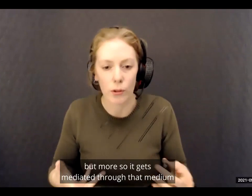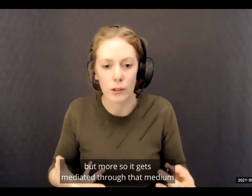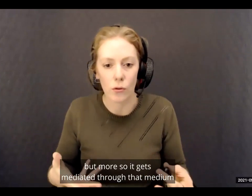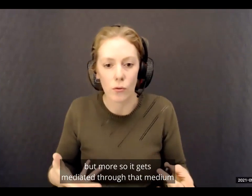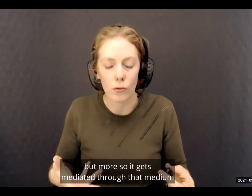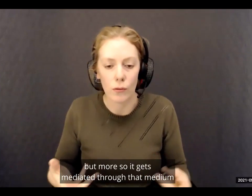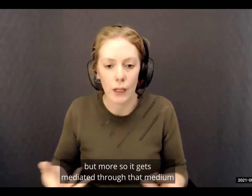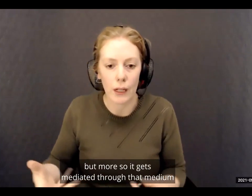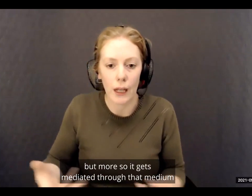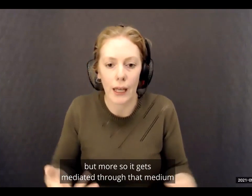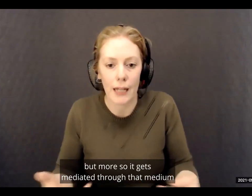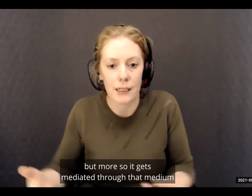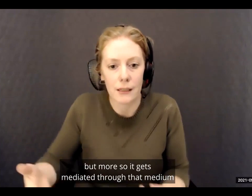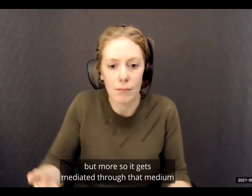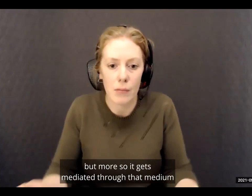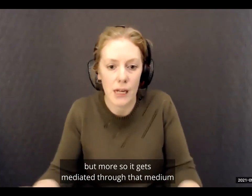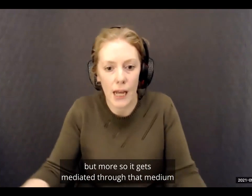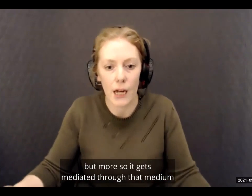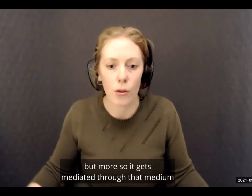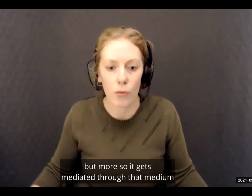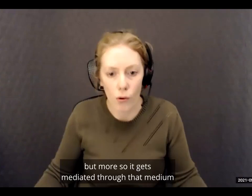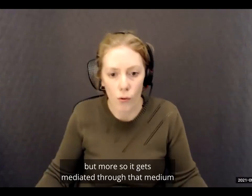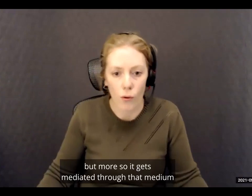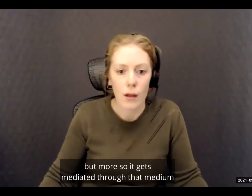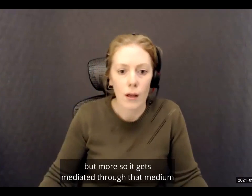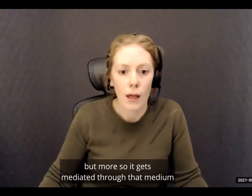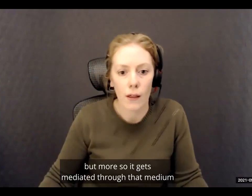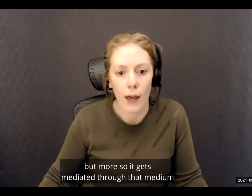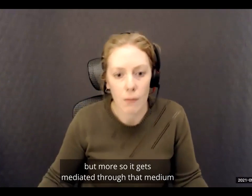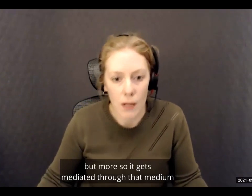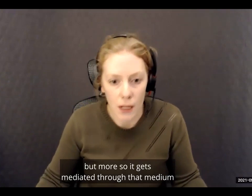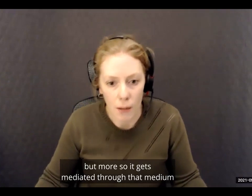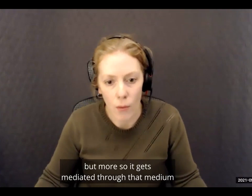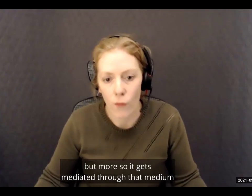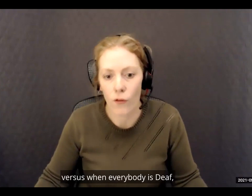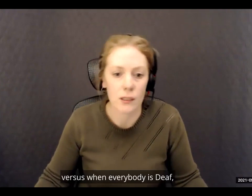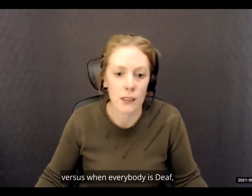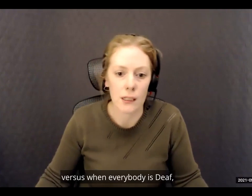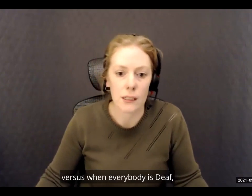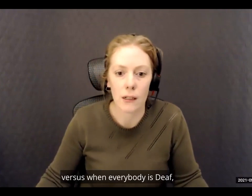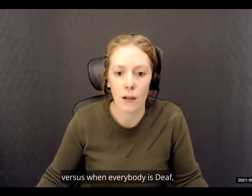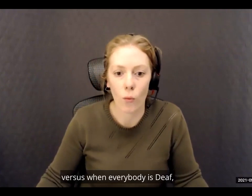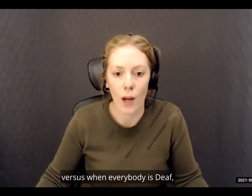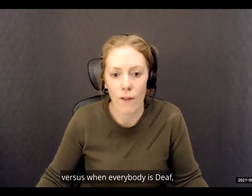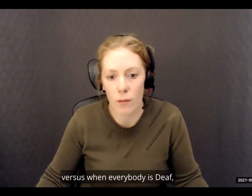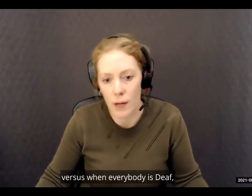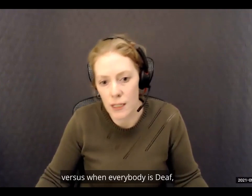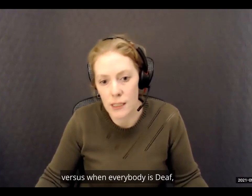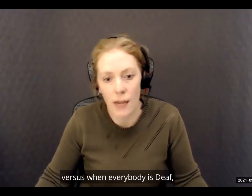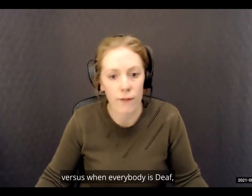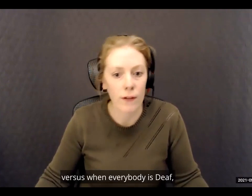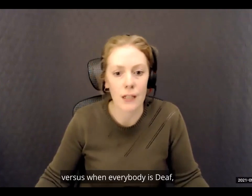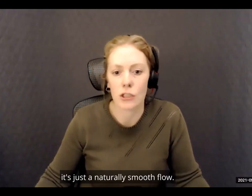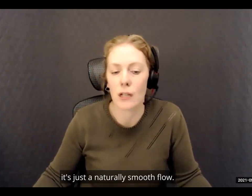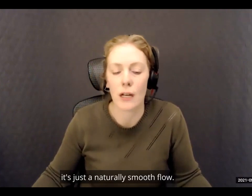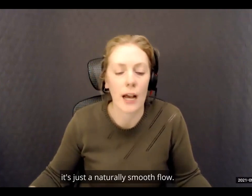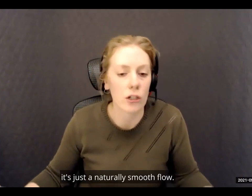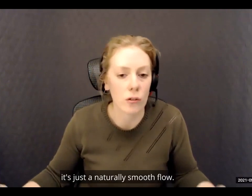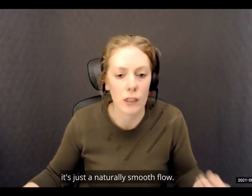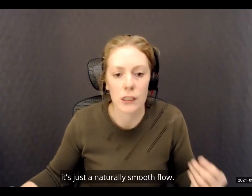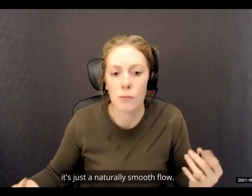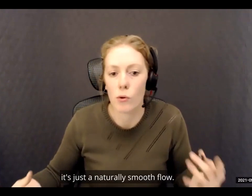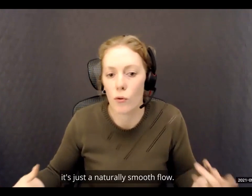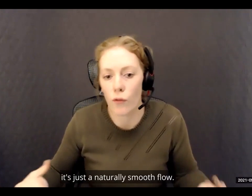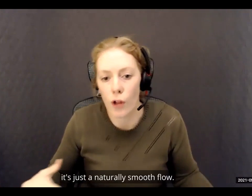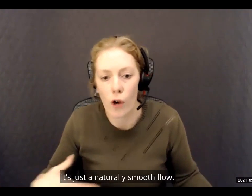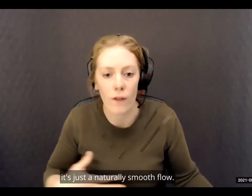delegates, but more so it gets mediated through that medium, versus when everybody is deaf, it's just a